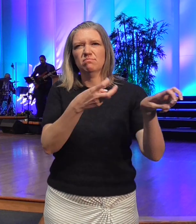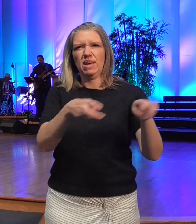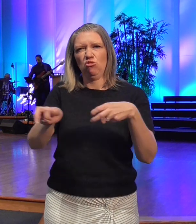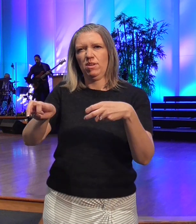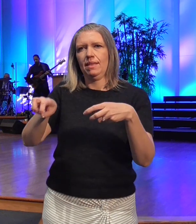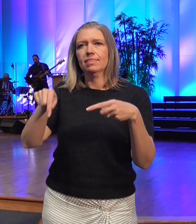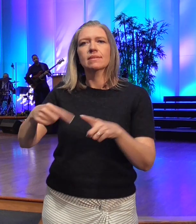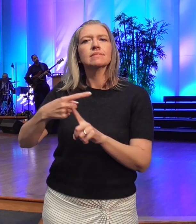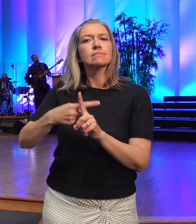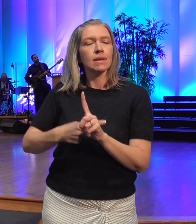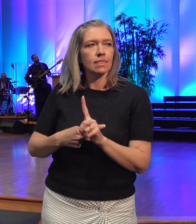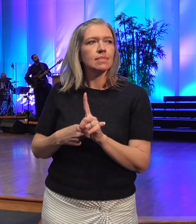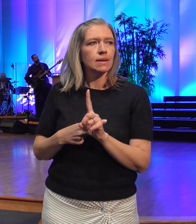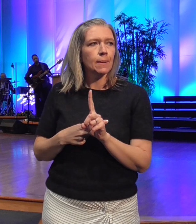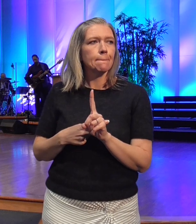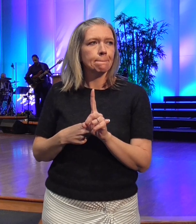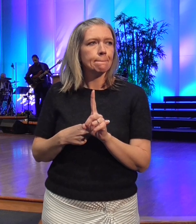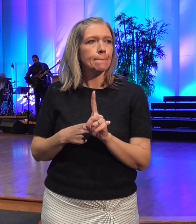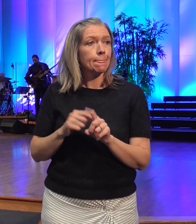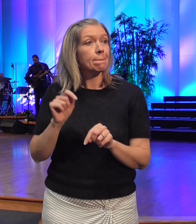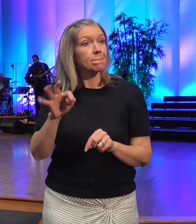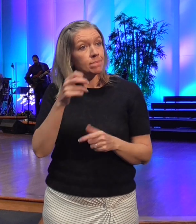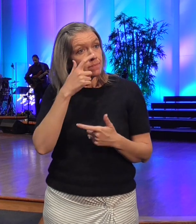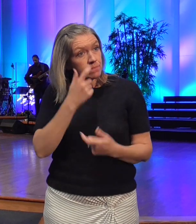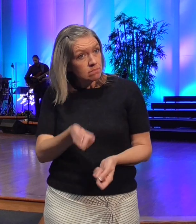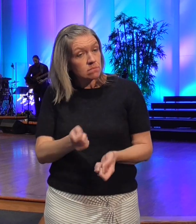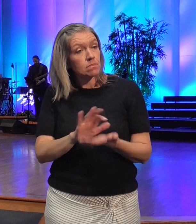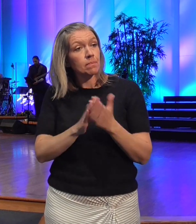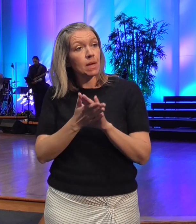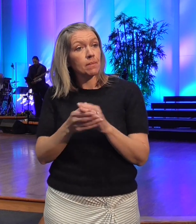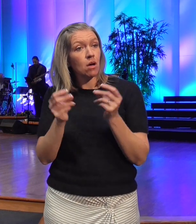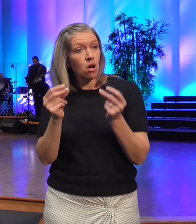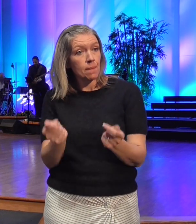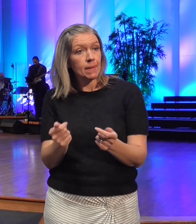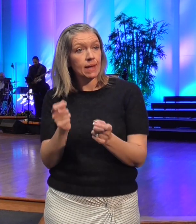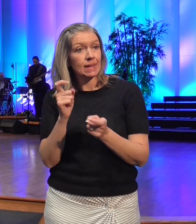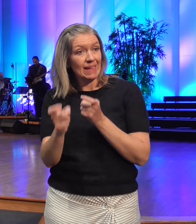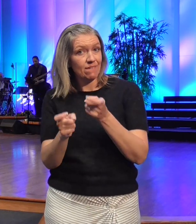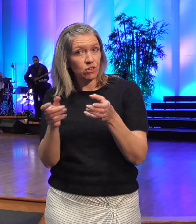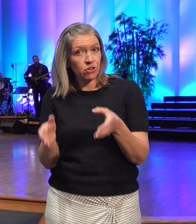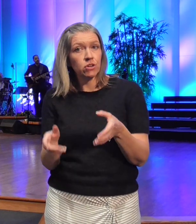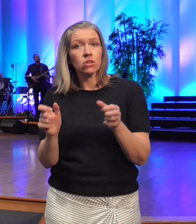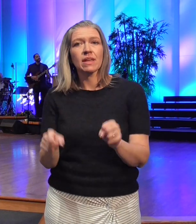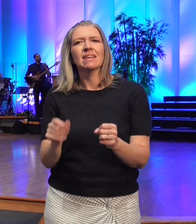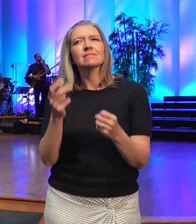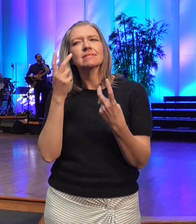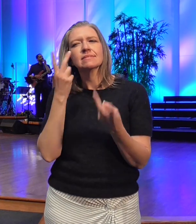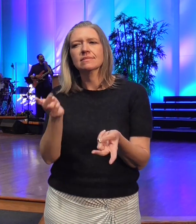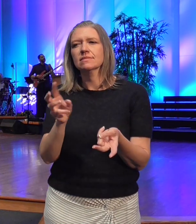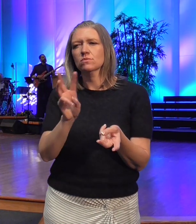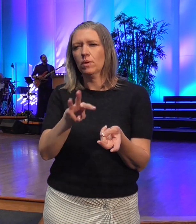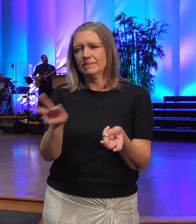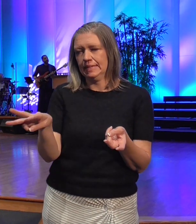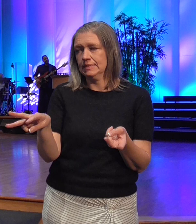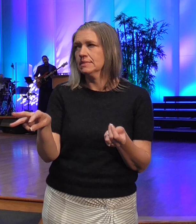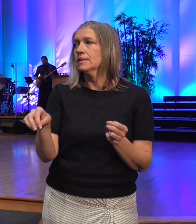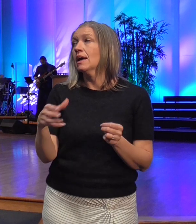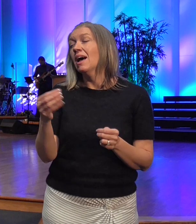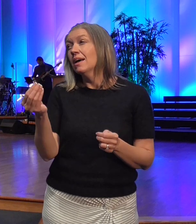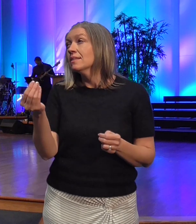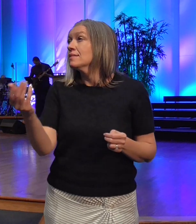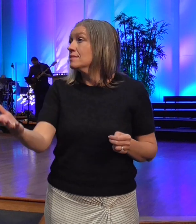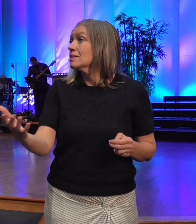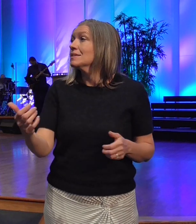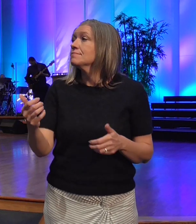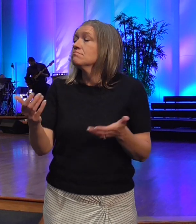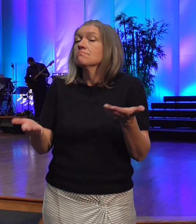over this month, and if you would like to become an auto giver, you can go to that site and do that. And I want you to know that